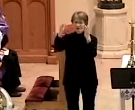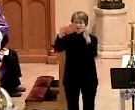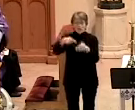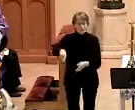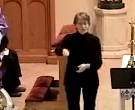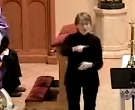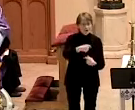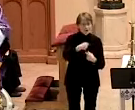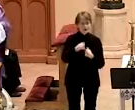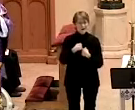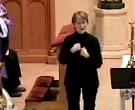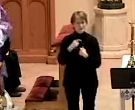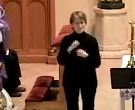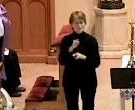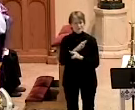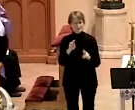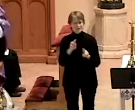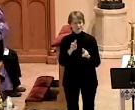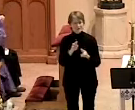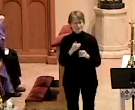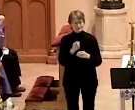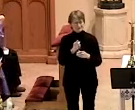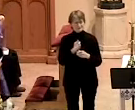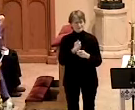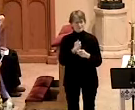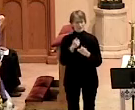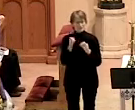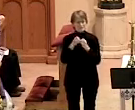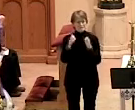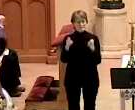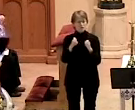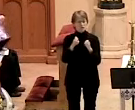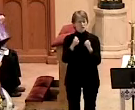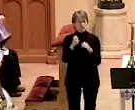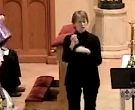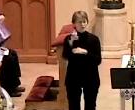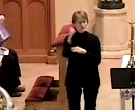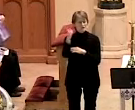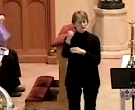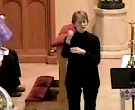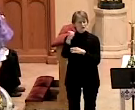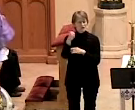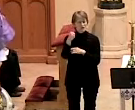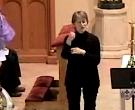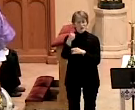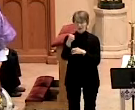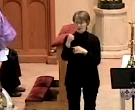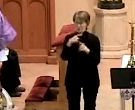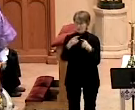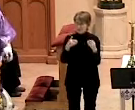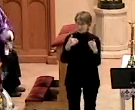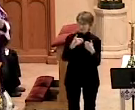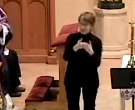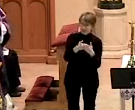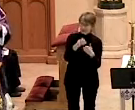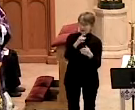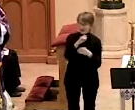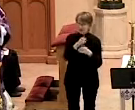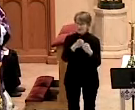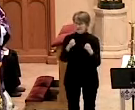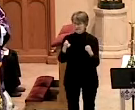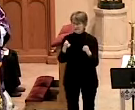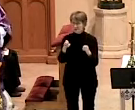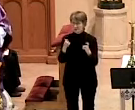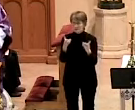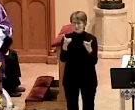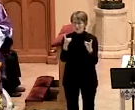Easter. I want you to think about, what do you expect after these 40 days when you get to Easter? I want you to really